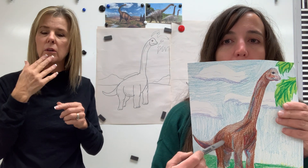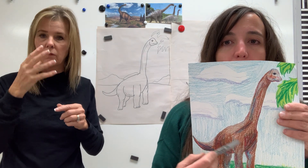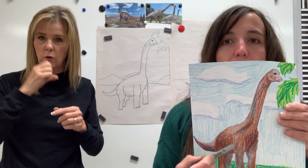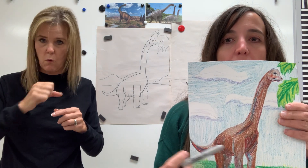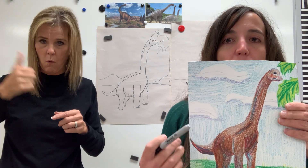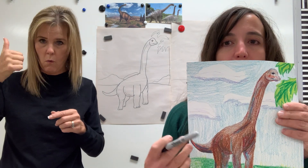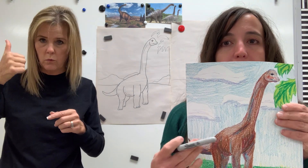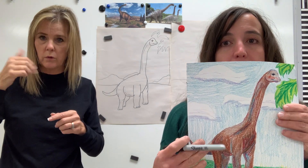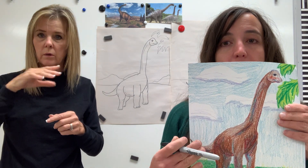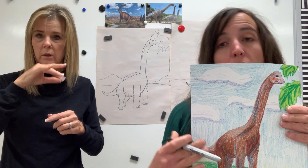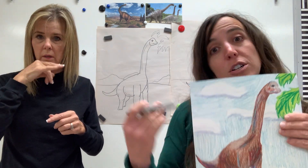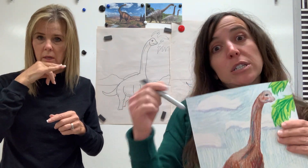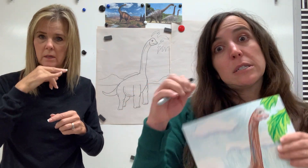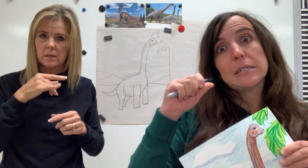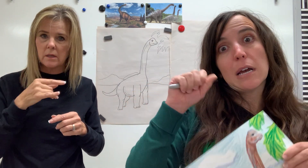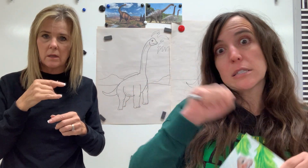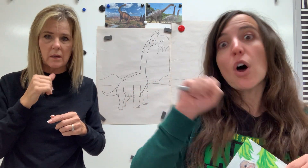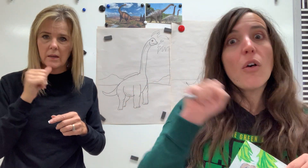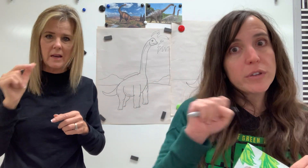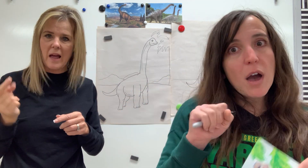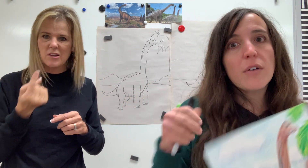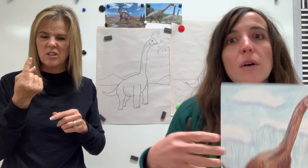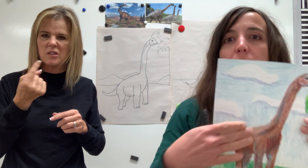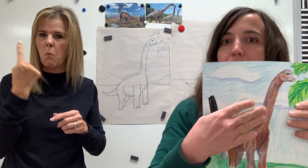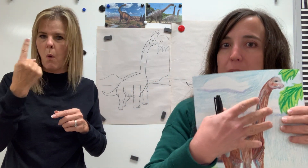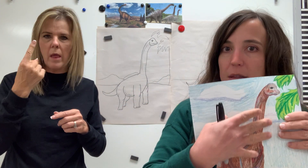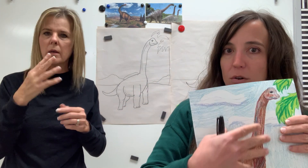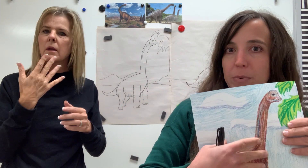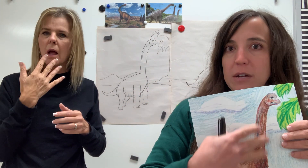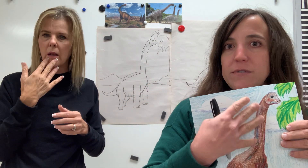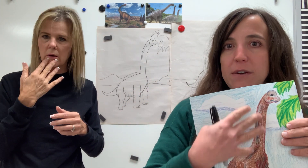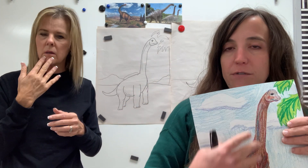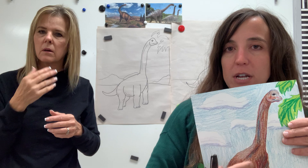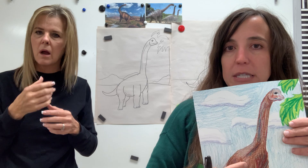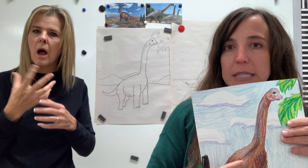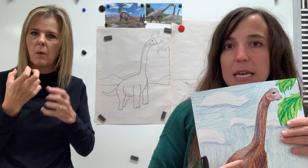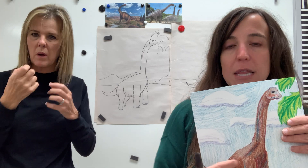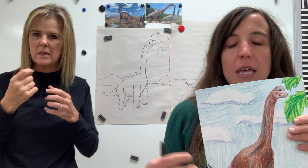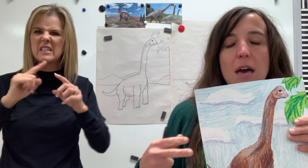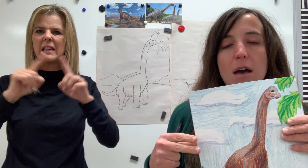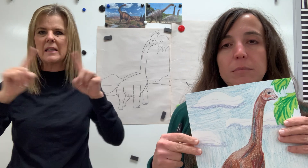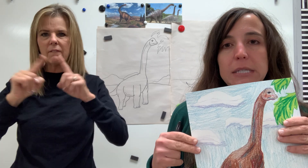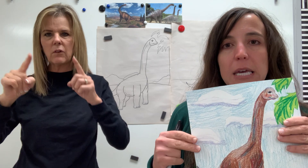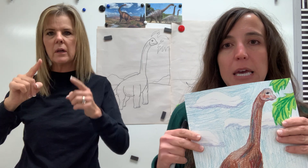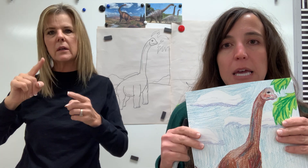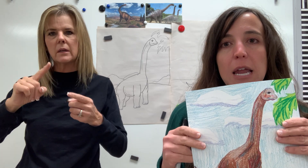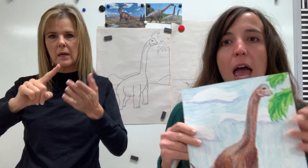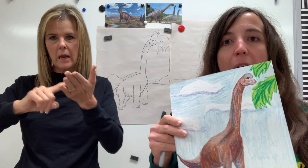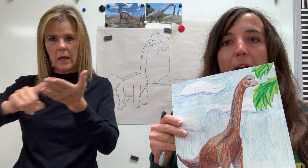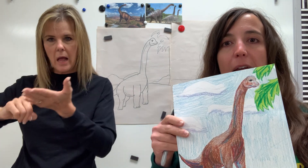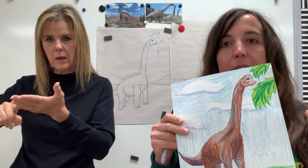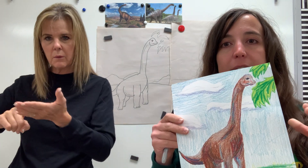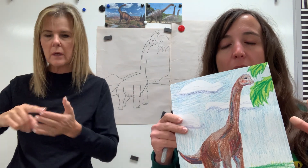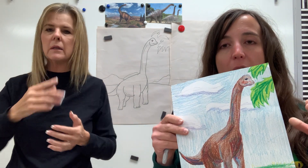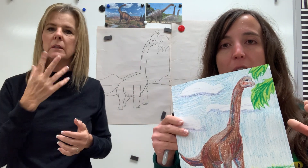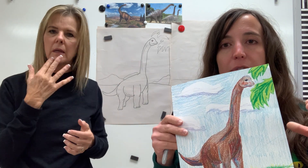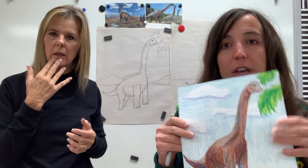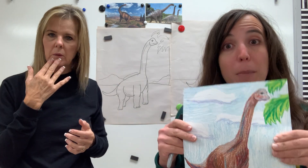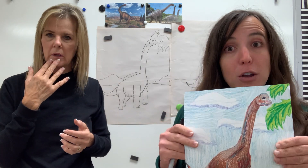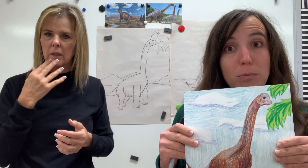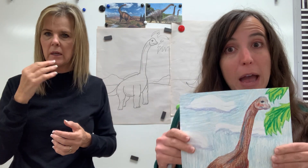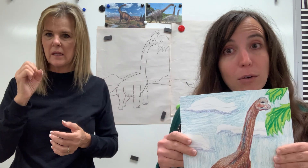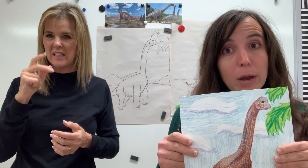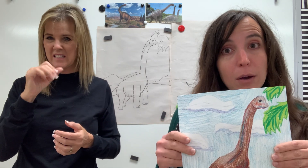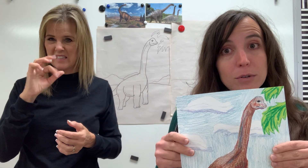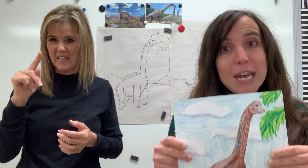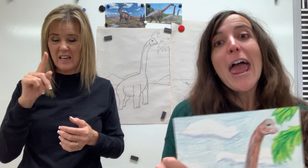older warriors, I want to see not just a solid color. I want to see a little bit of difference in the skin, and think